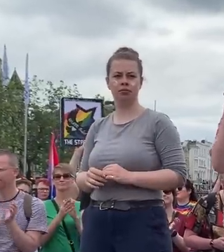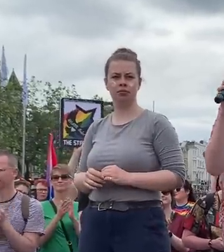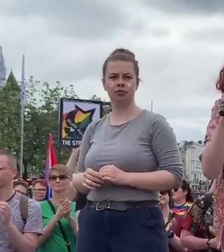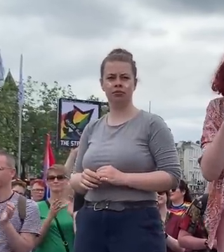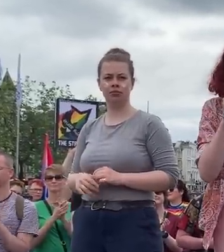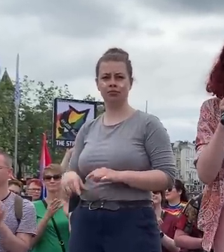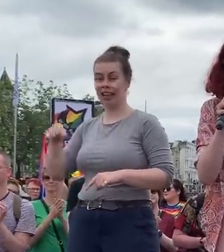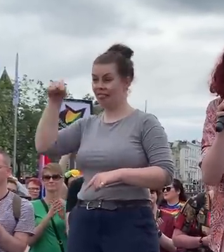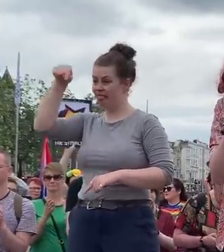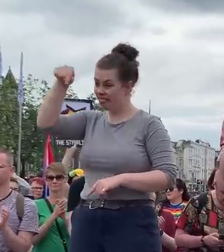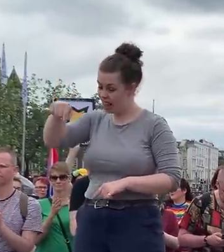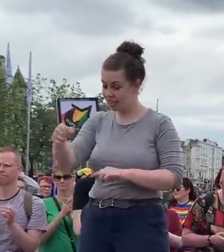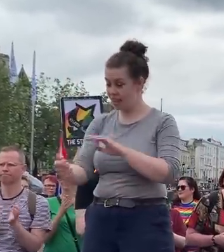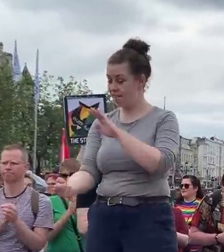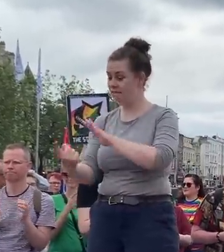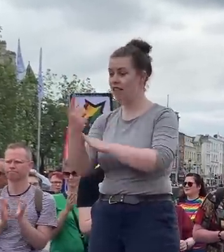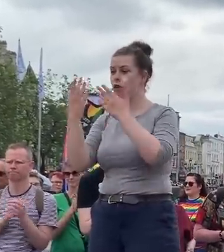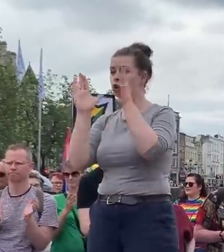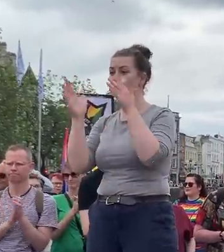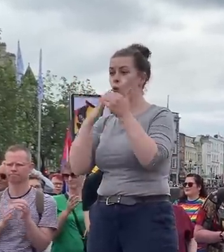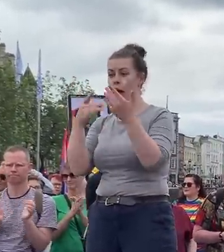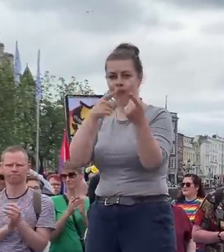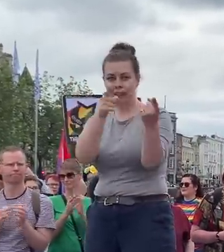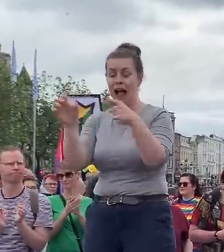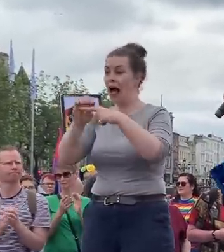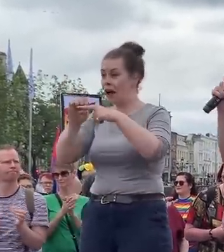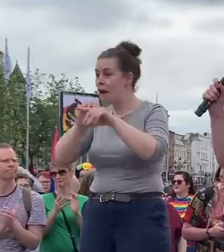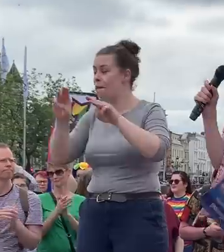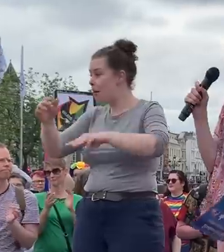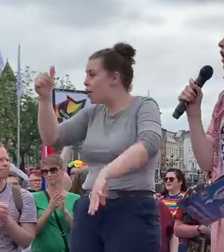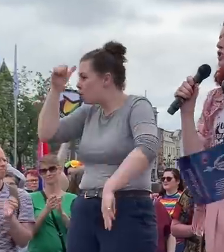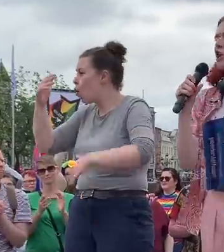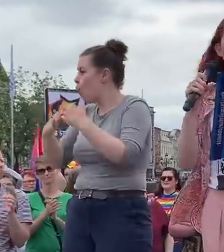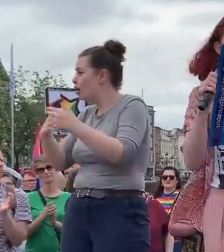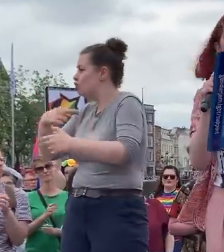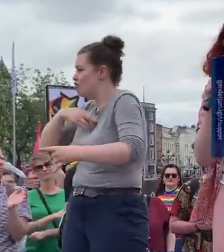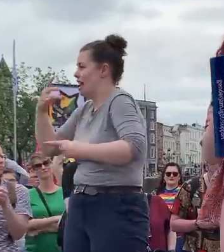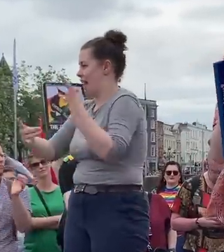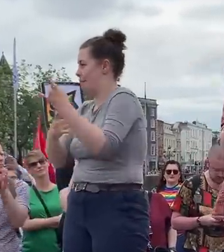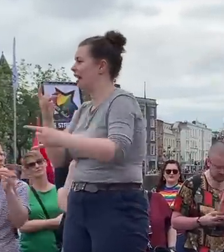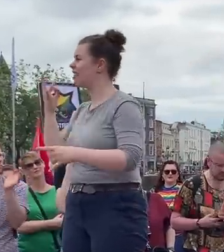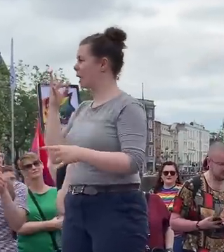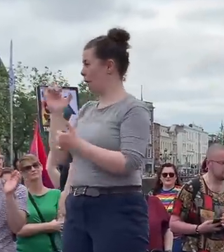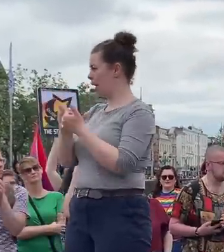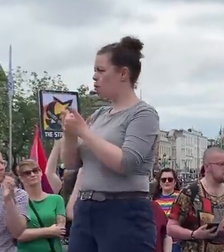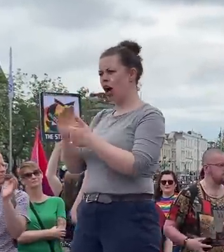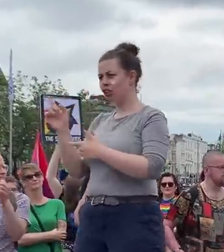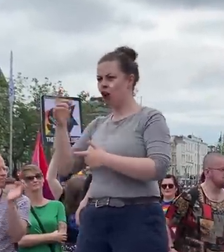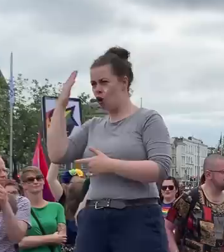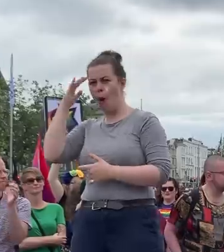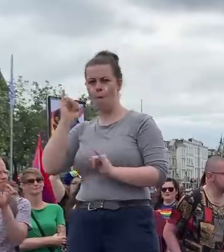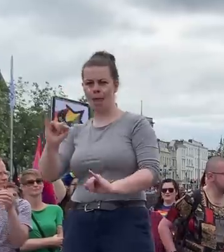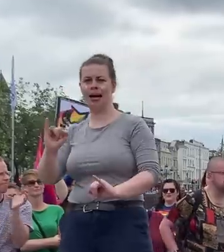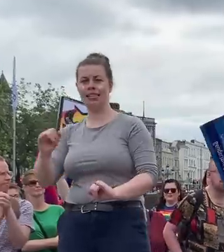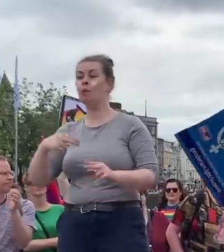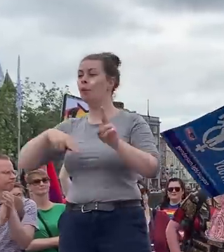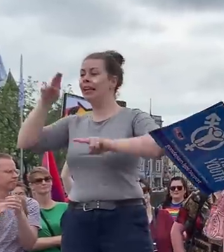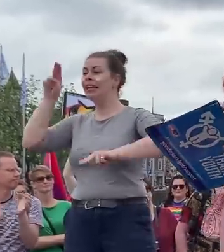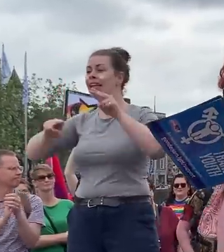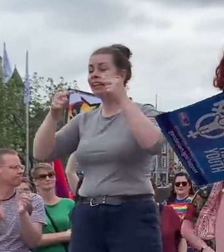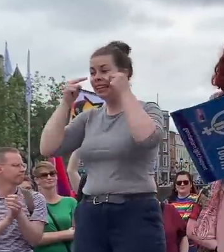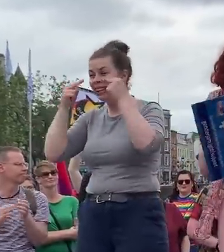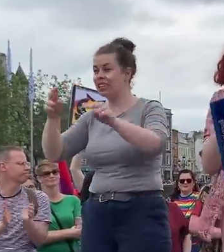This event has shown that enough people are disillusioned with the pinkwashed corporate pride, and that we need a new vehicle